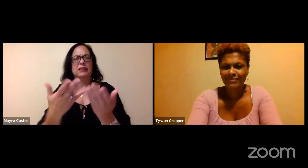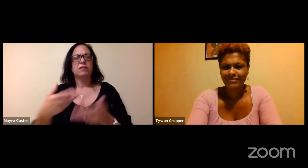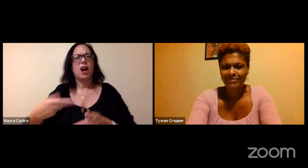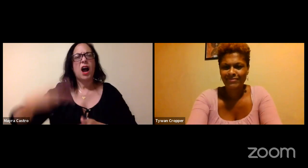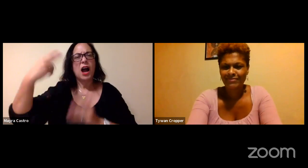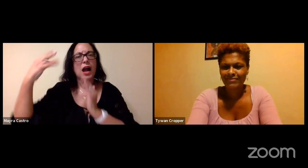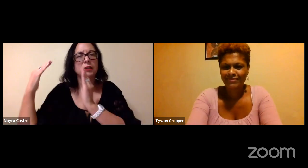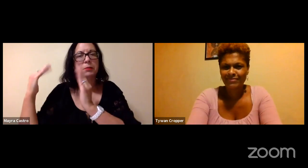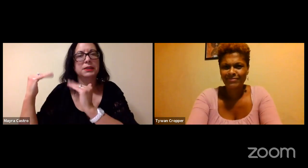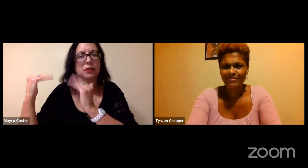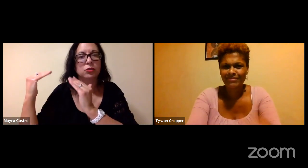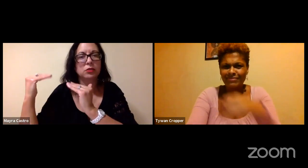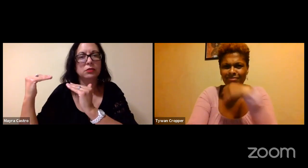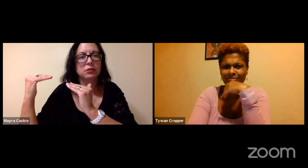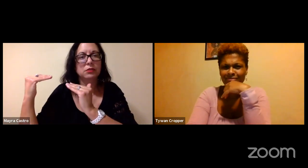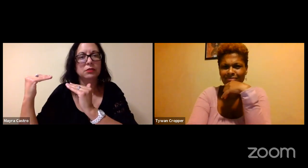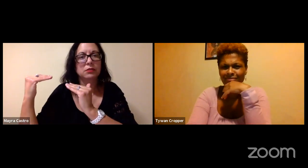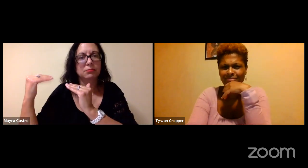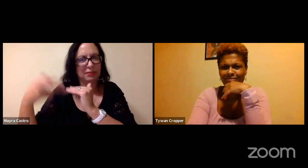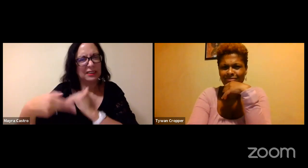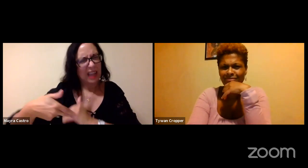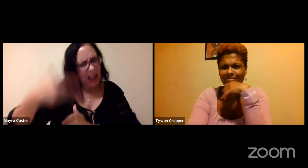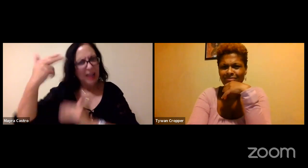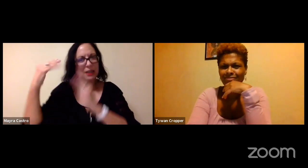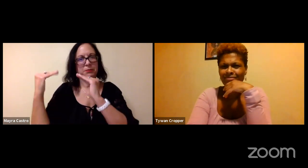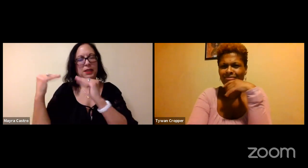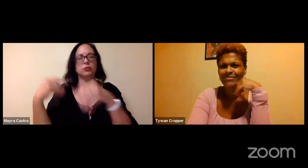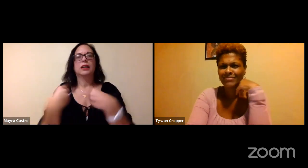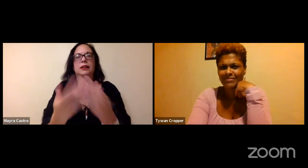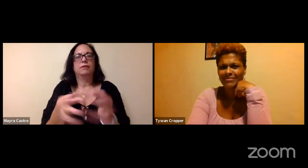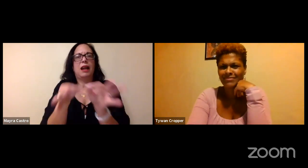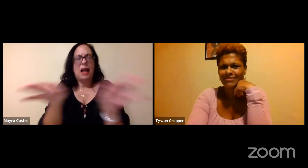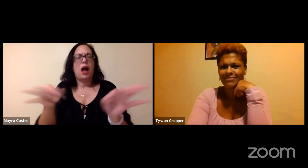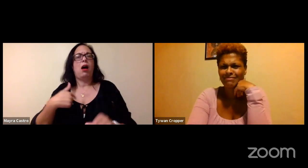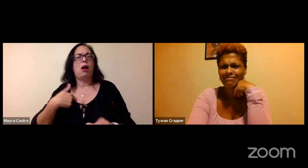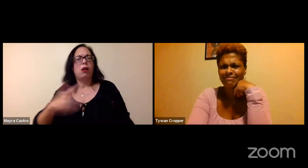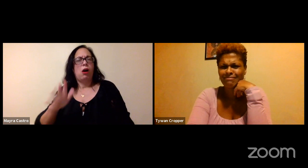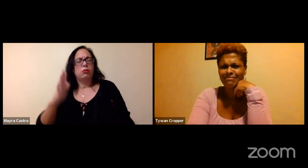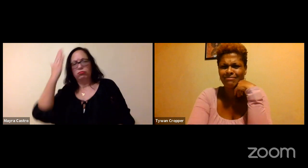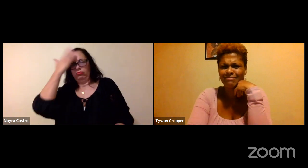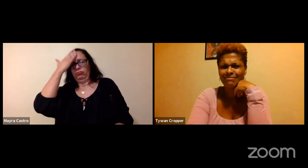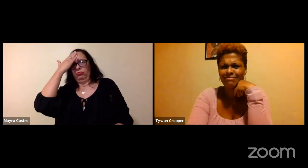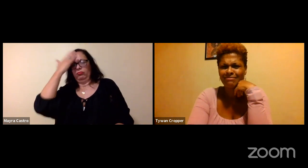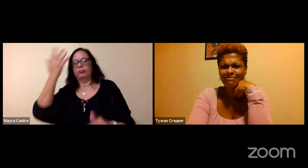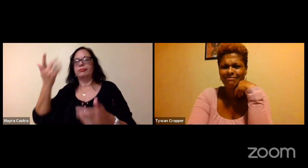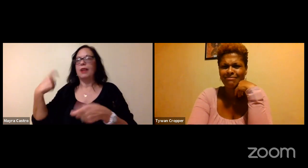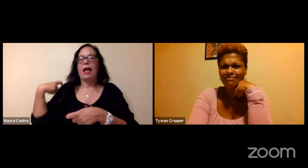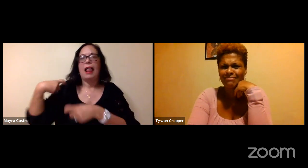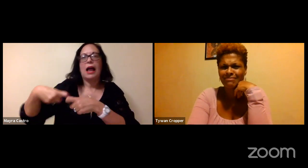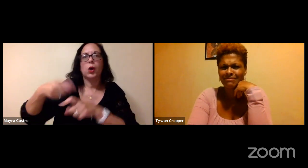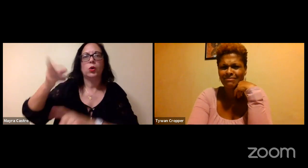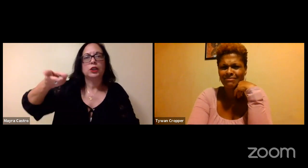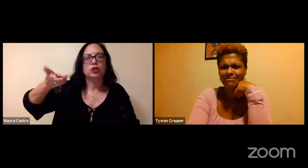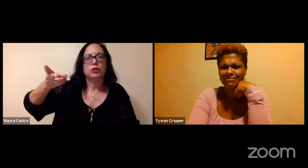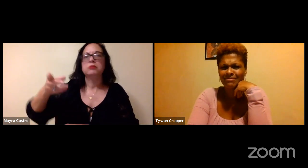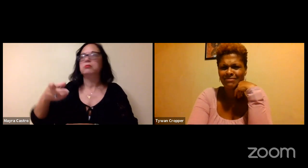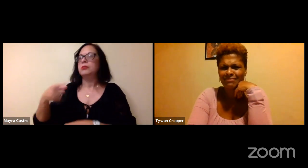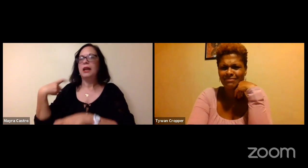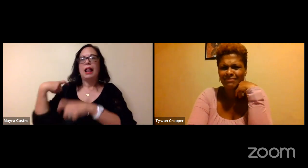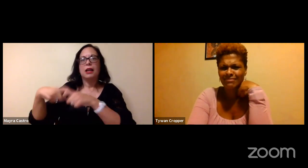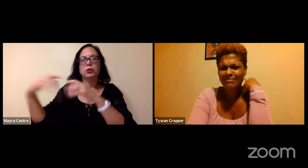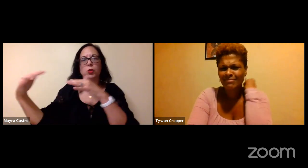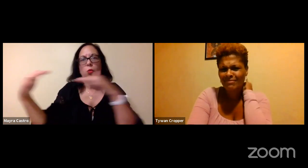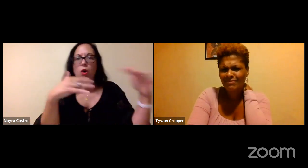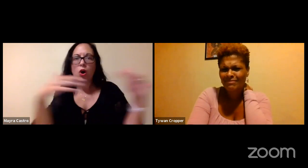We want our deaf Hispanic children to see other individuals that look like them. We